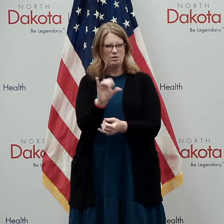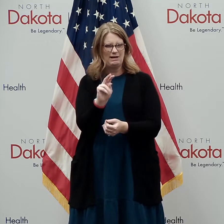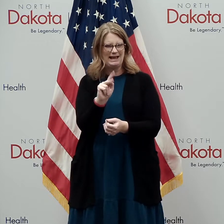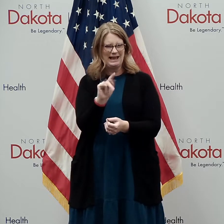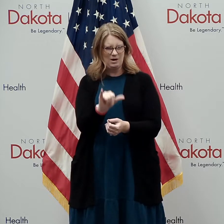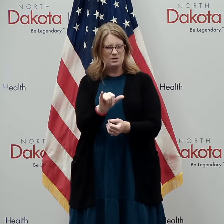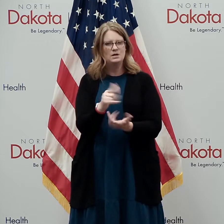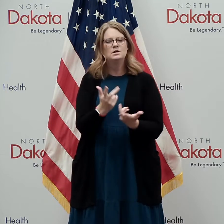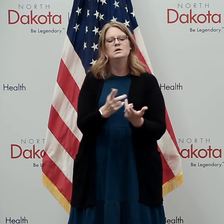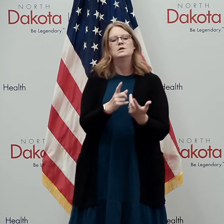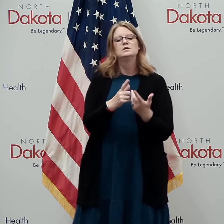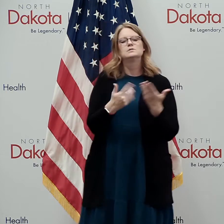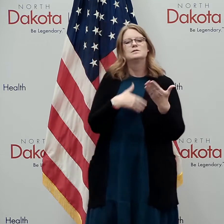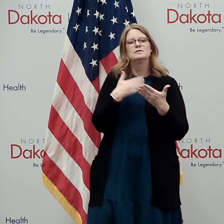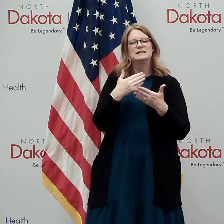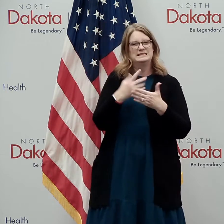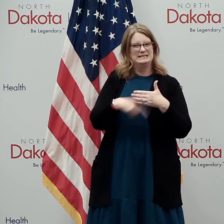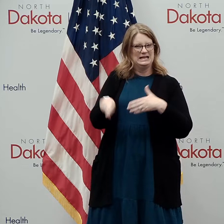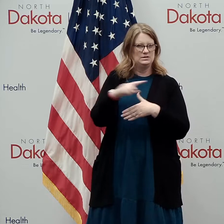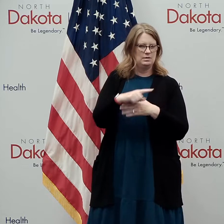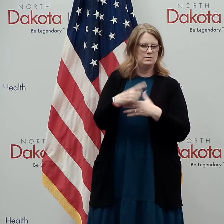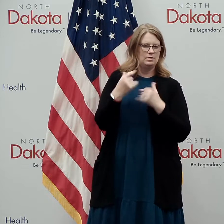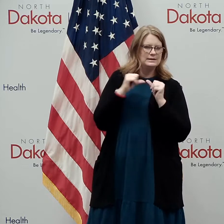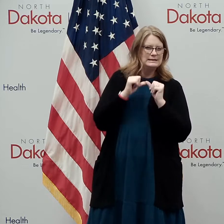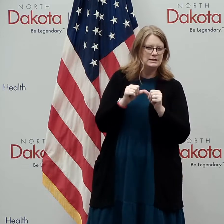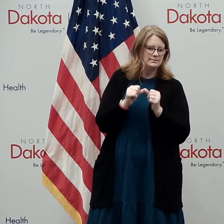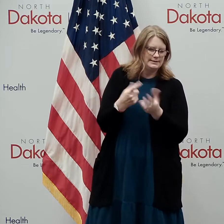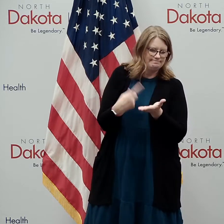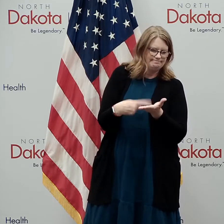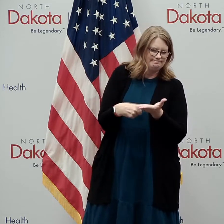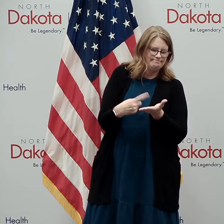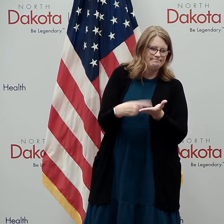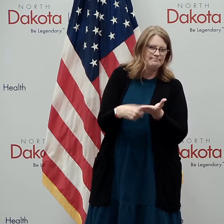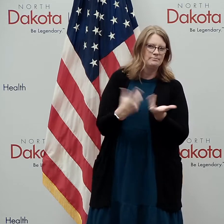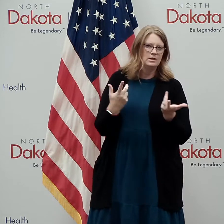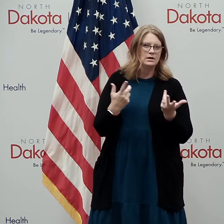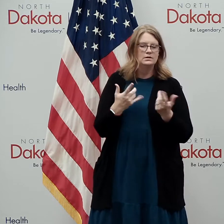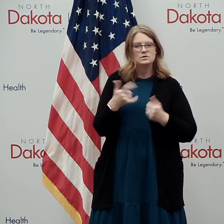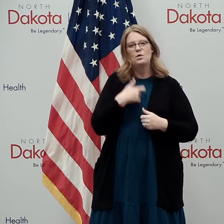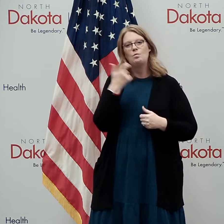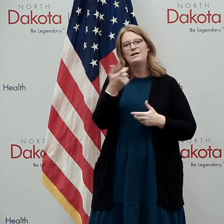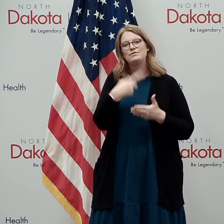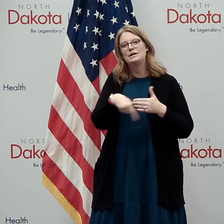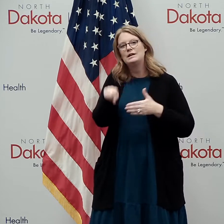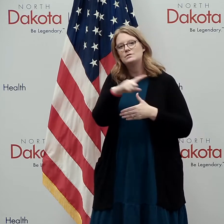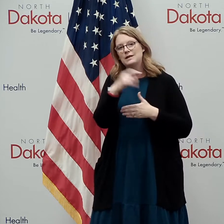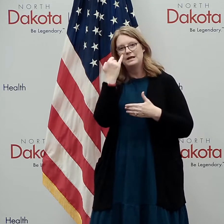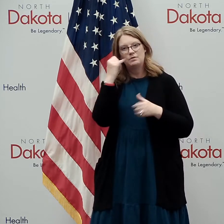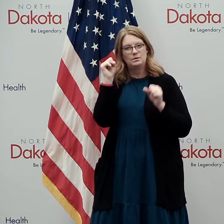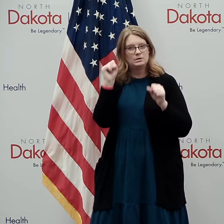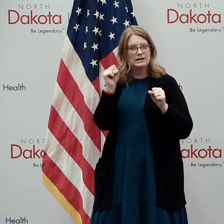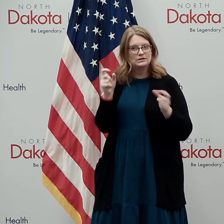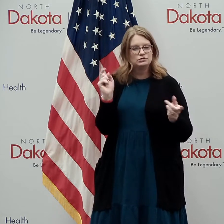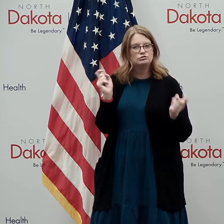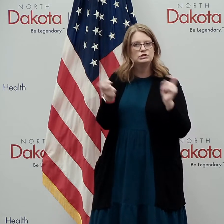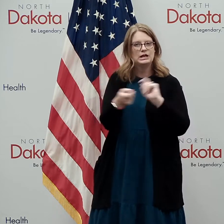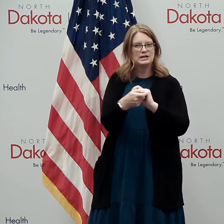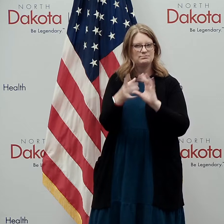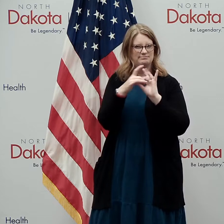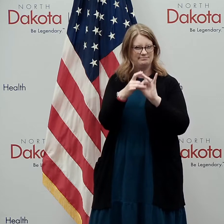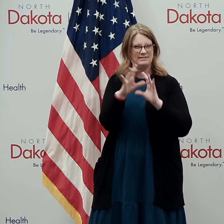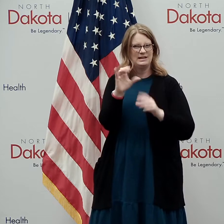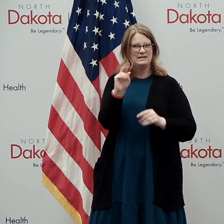to have that dialogue over the next week, and stay tuned for next week if there are potential changes on the county